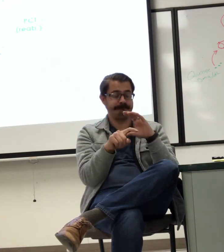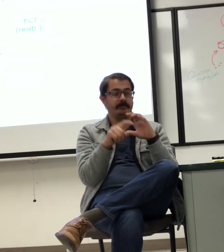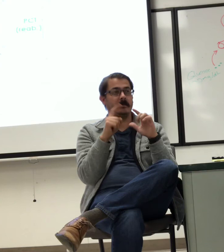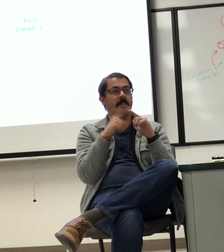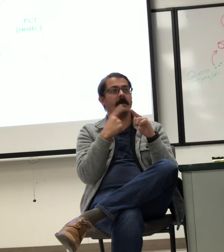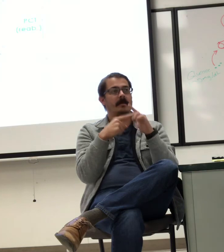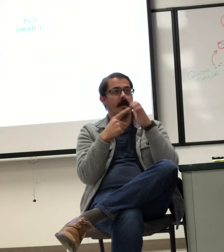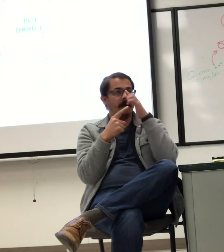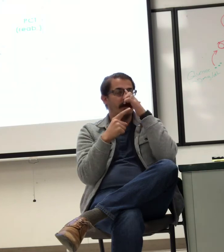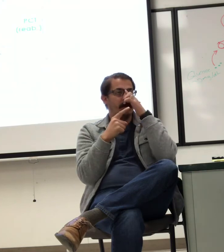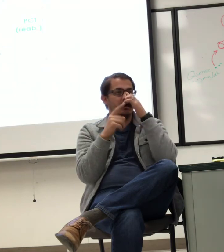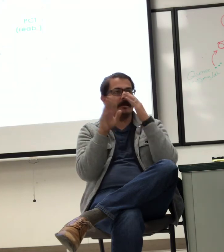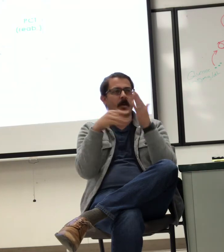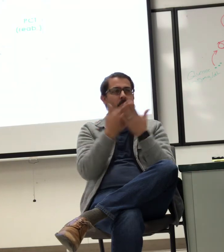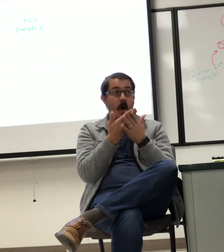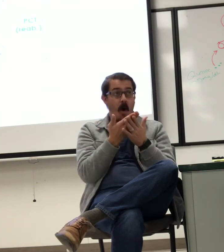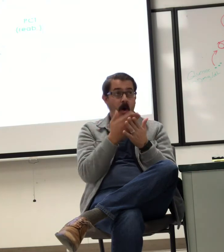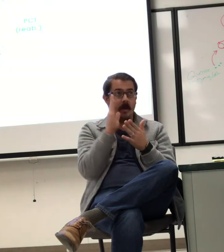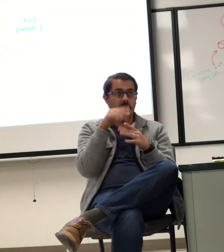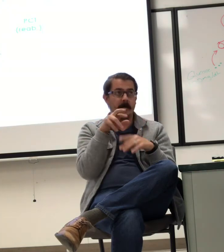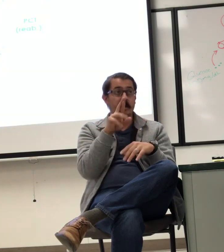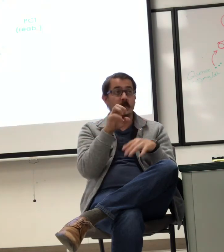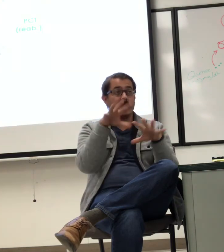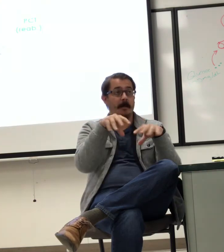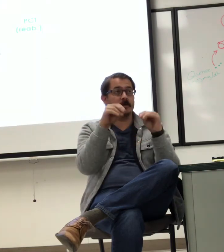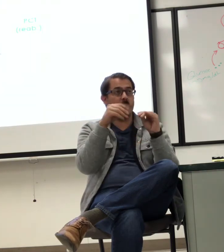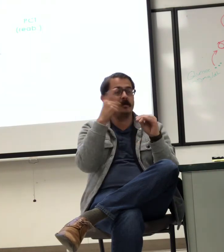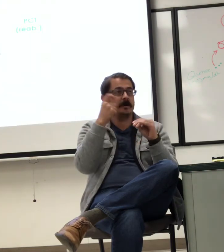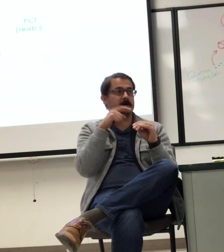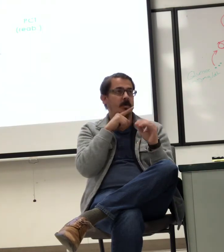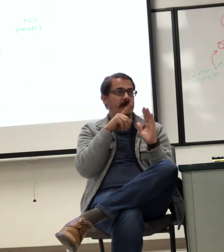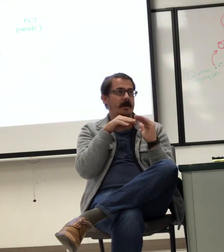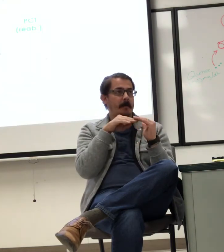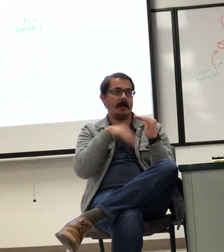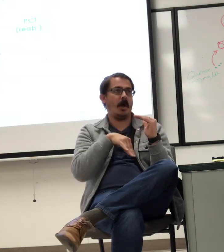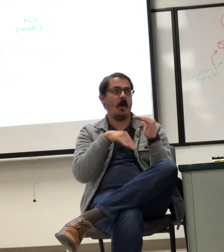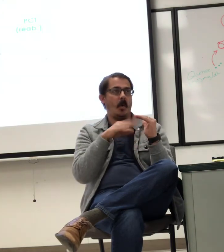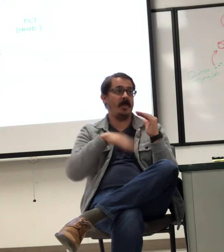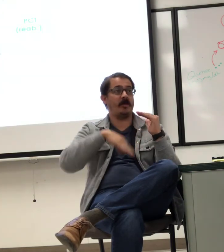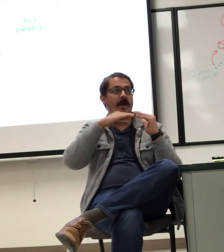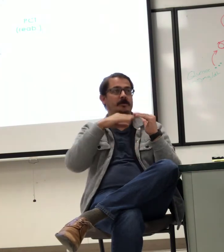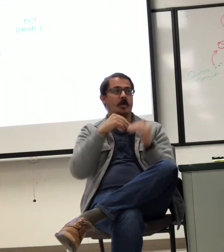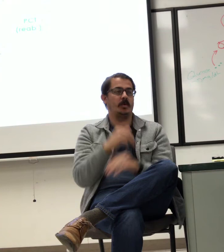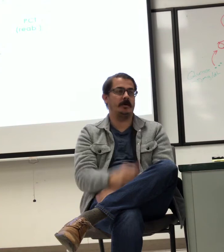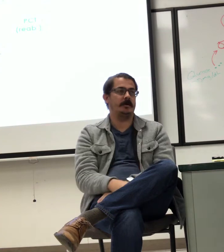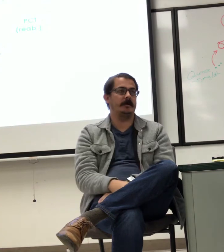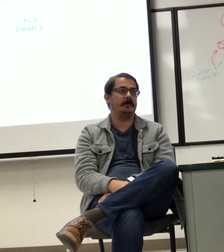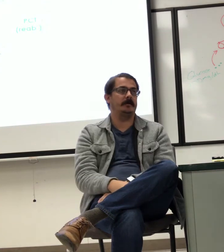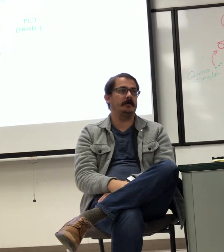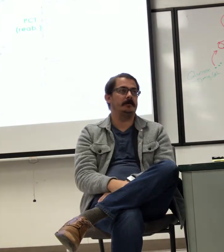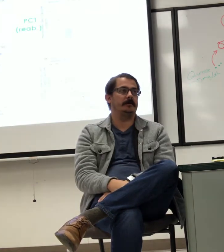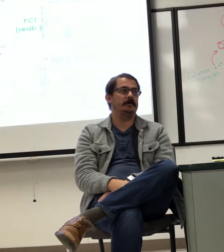and they'll all be reabsorbed because you're well below threshold.